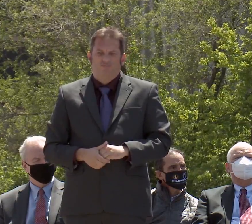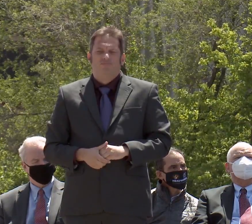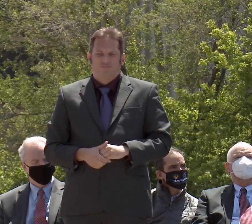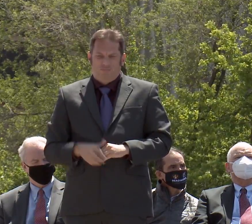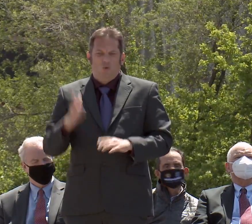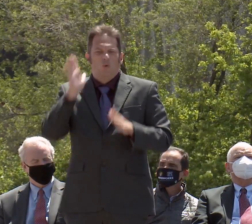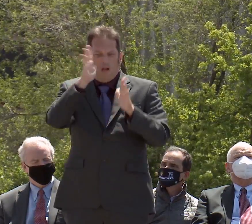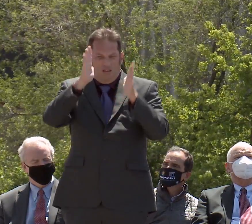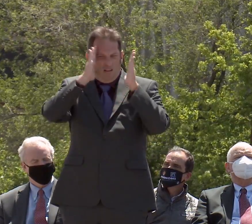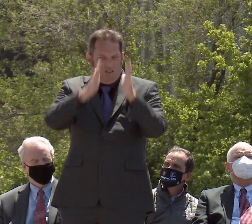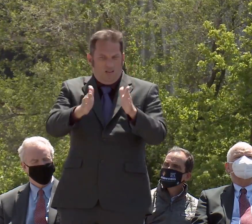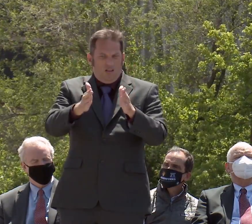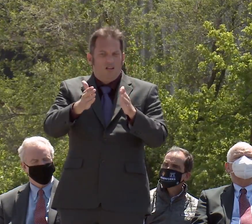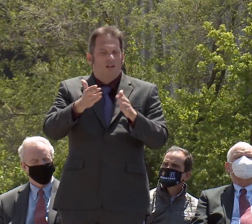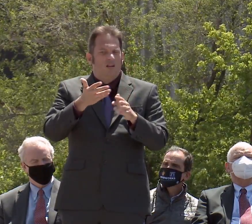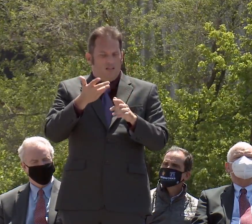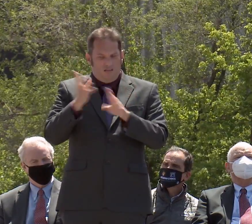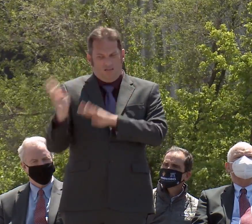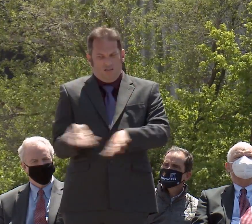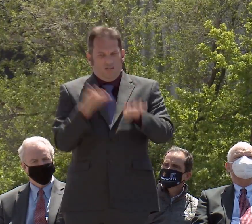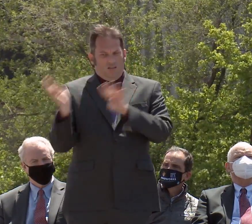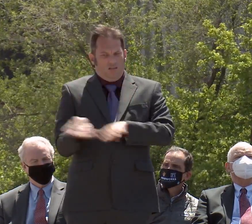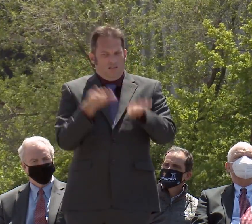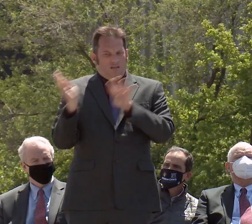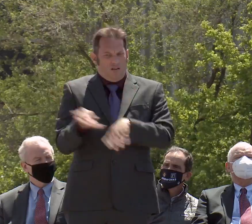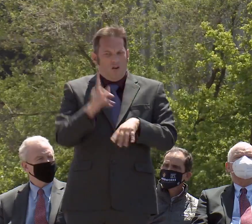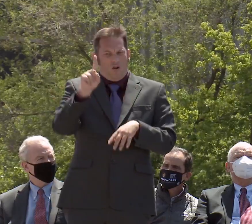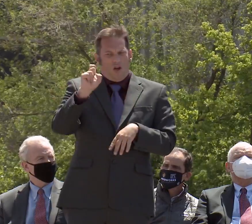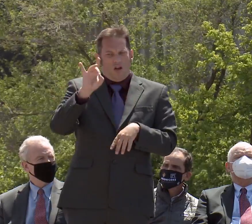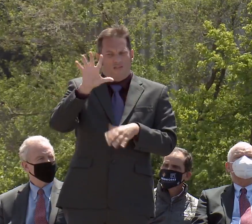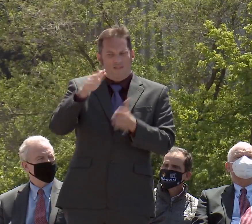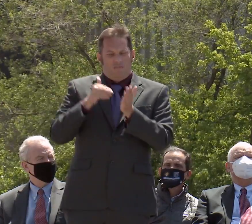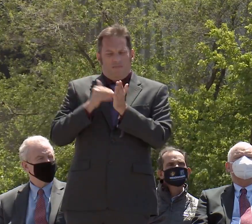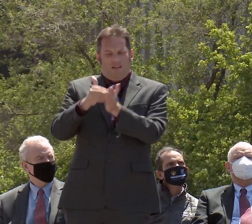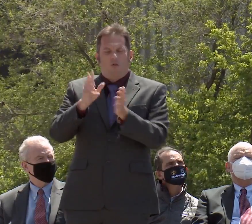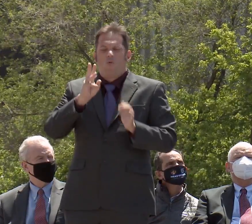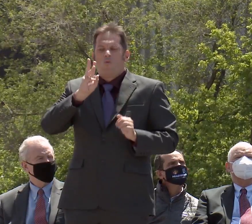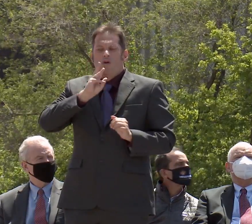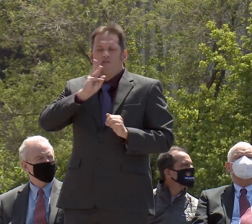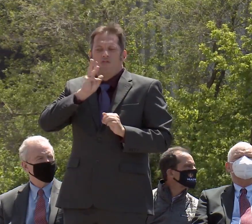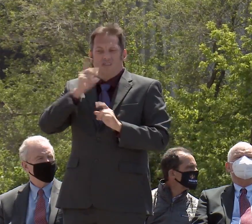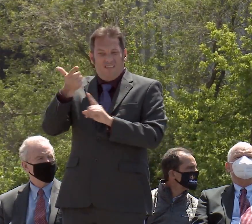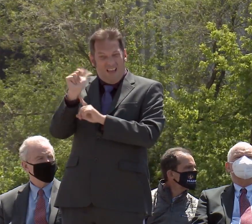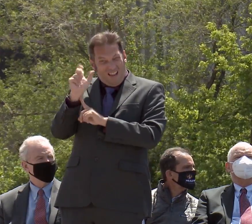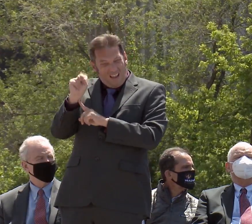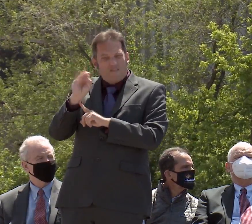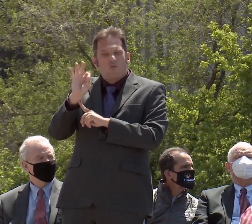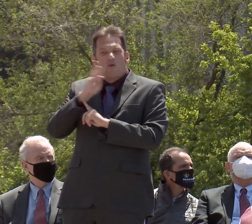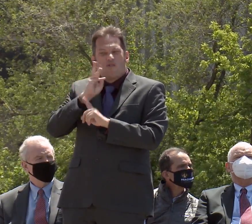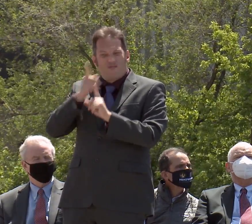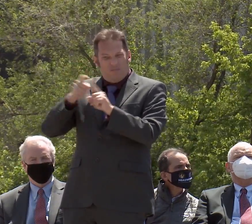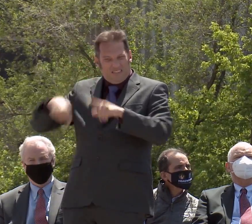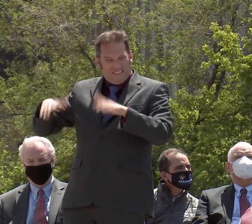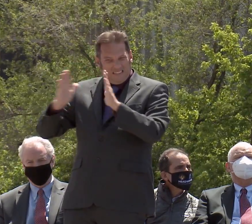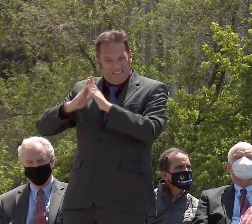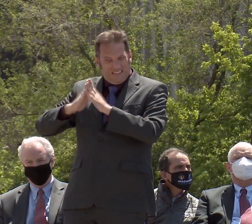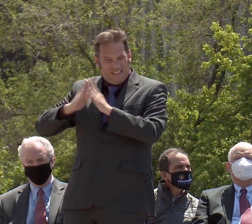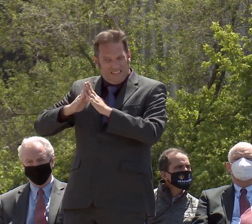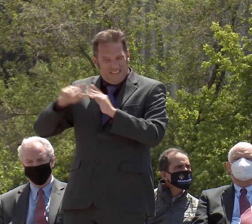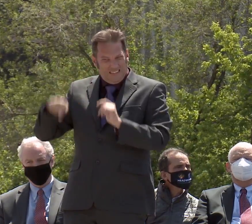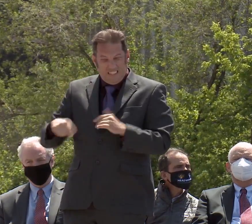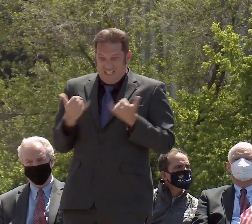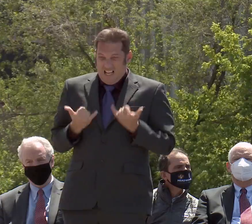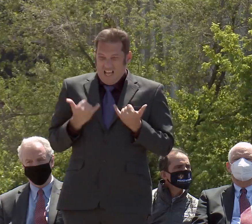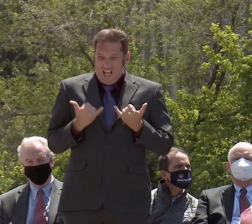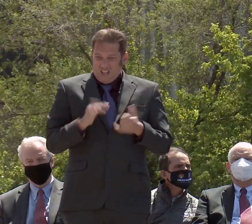of wastewater per day from Baltimore City and County. This new facility will now process 750 million